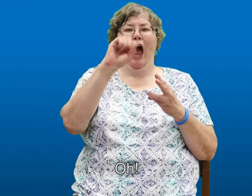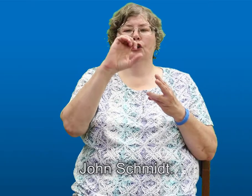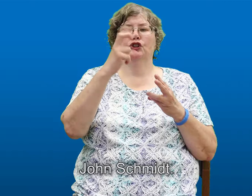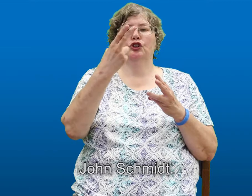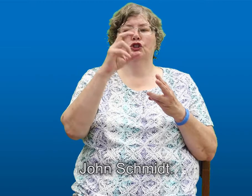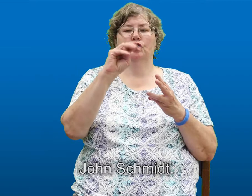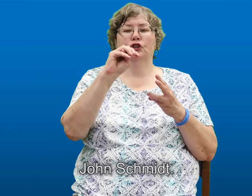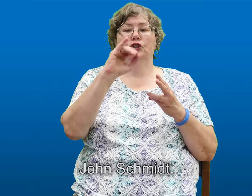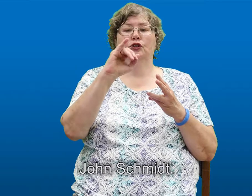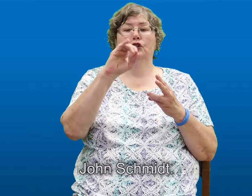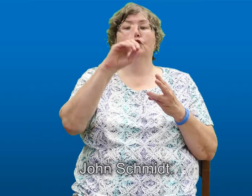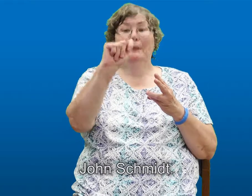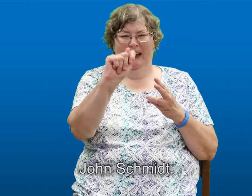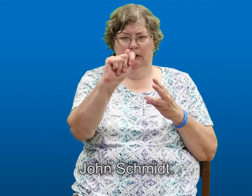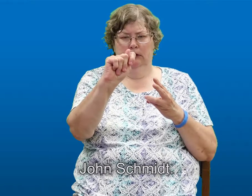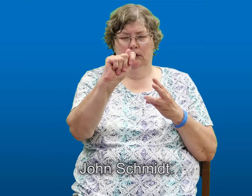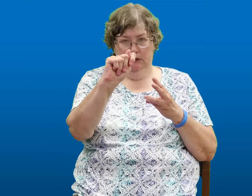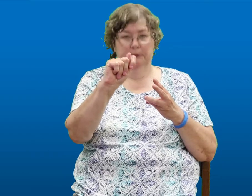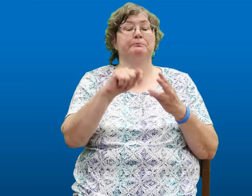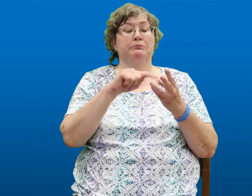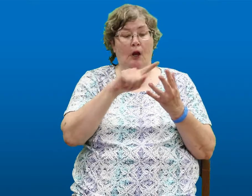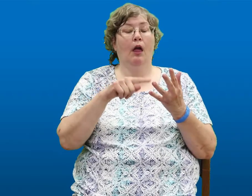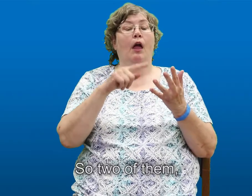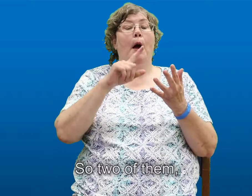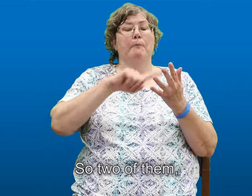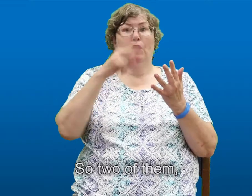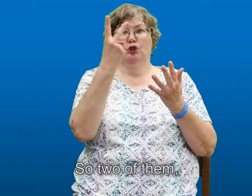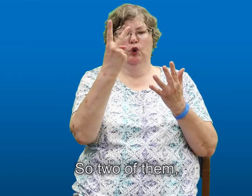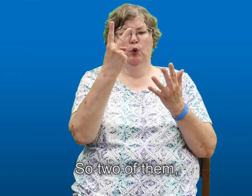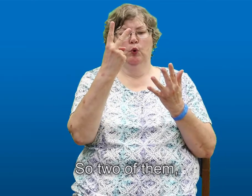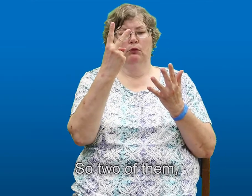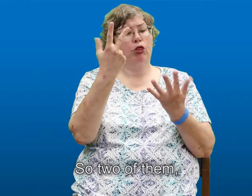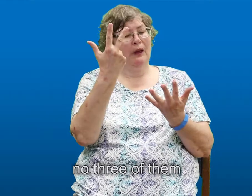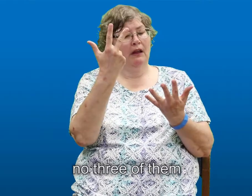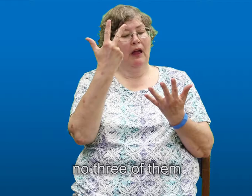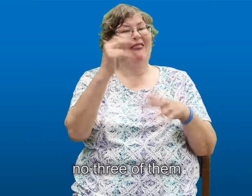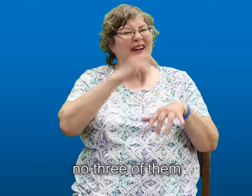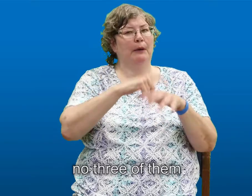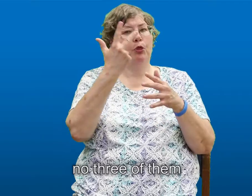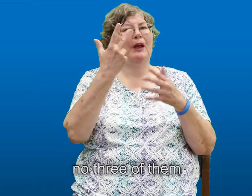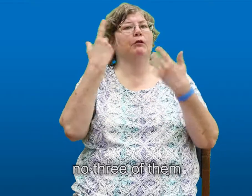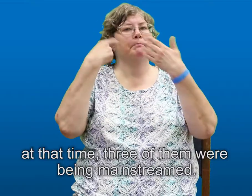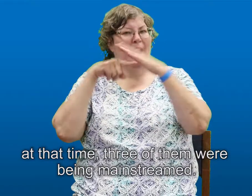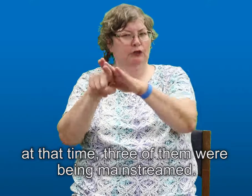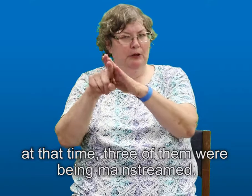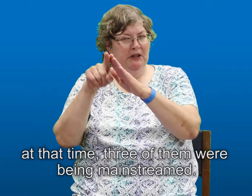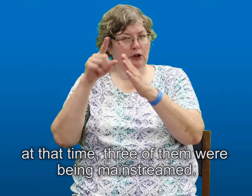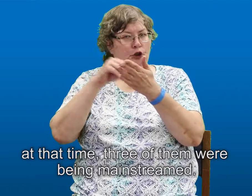Schmidt. So, now the two of them, at that time, three of them were being